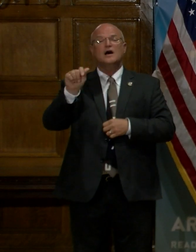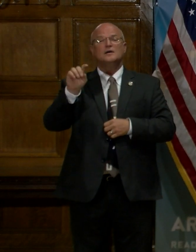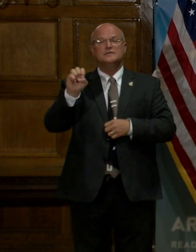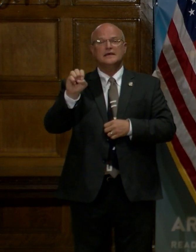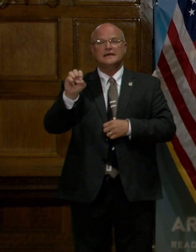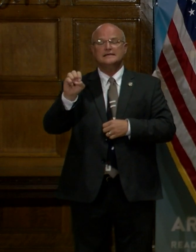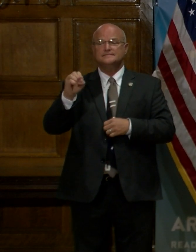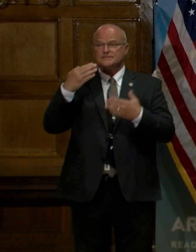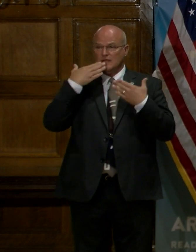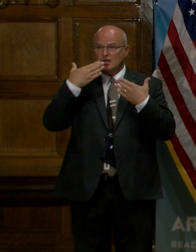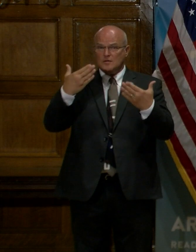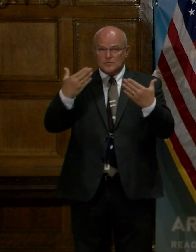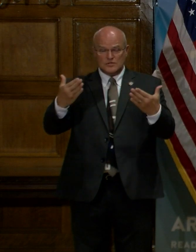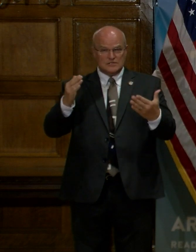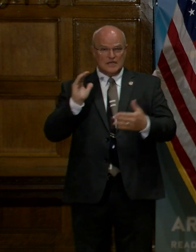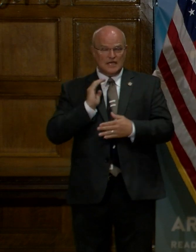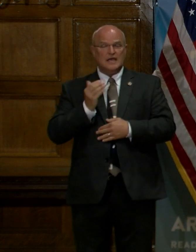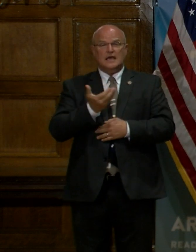I appreciate